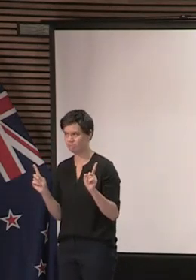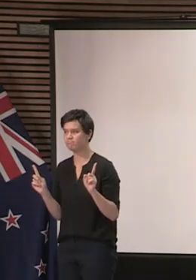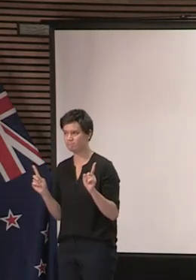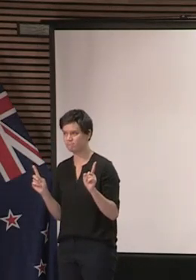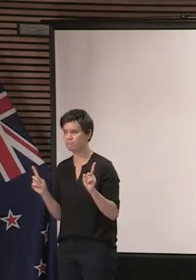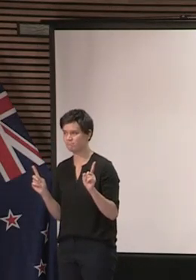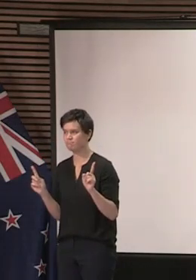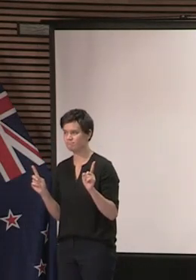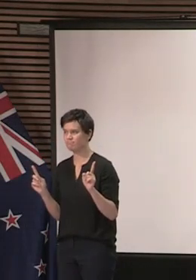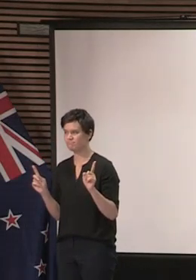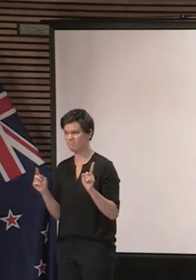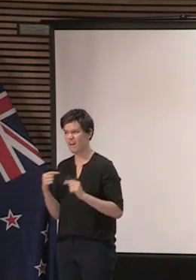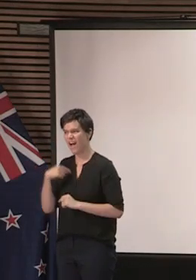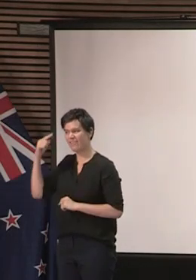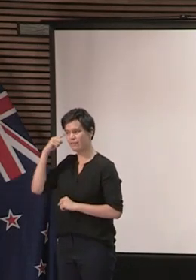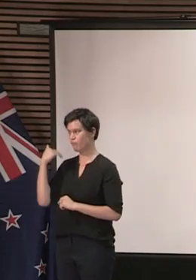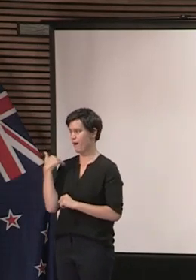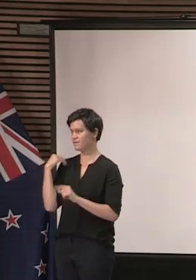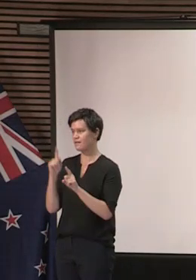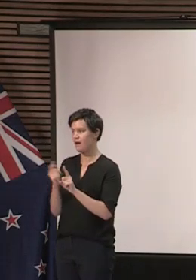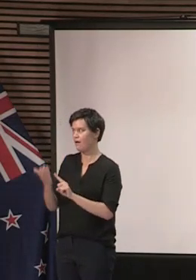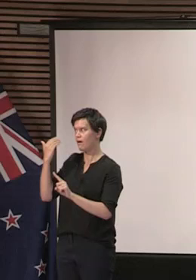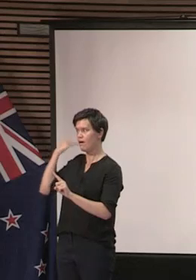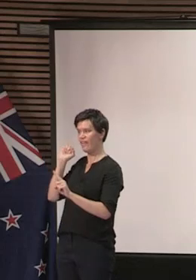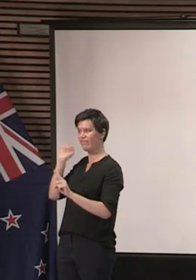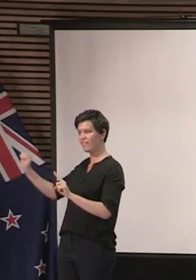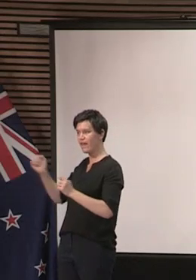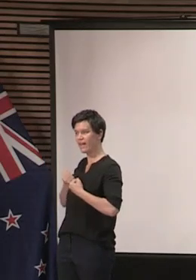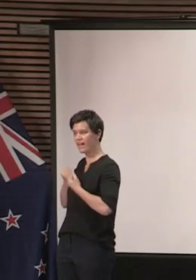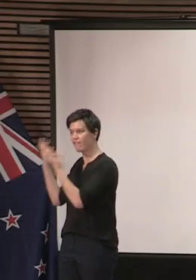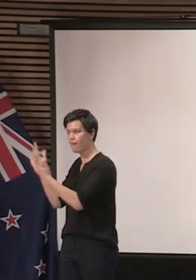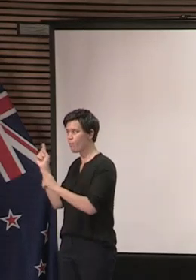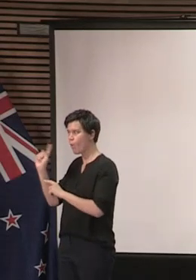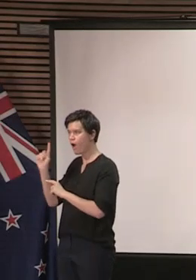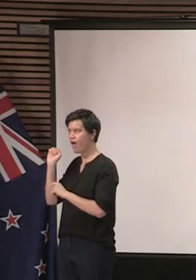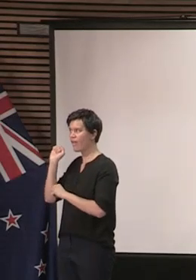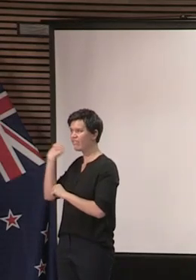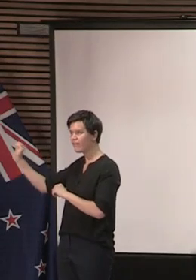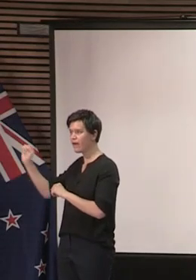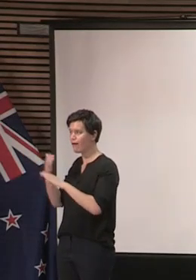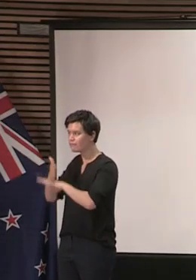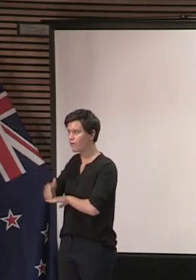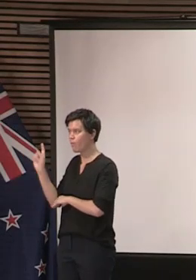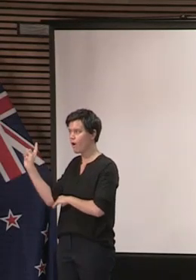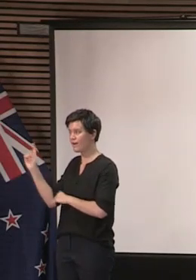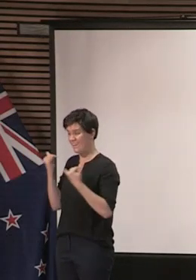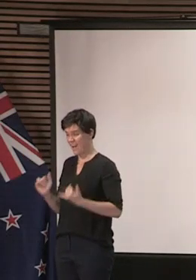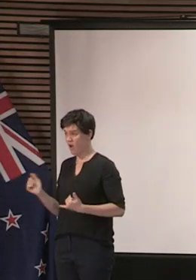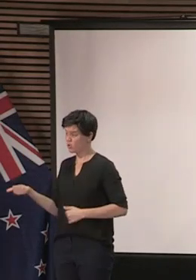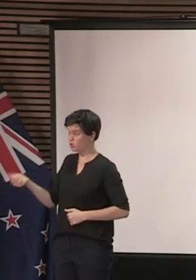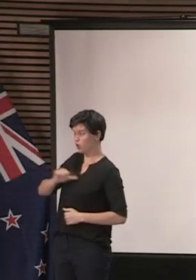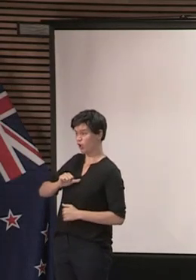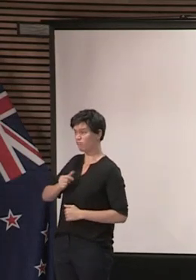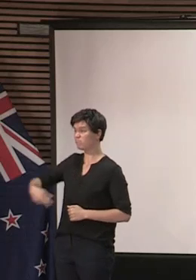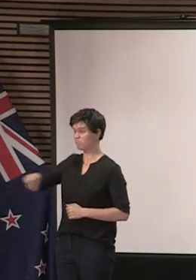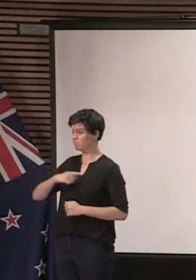exactly what it is that our forefathers have gone through. I hope that we'll see that recognition in people's own